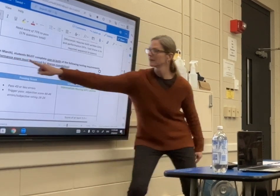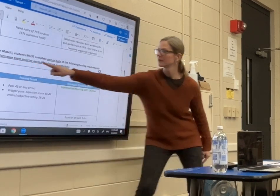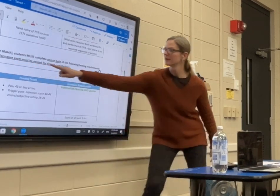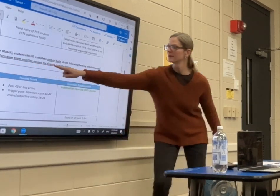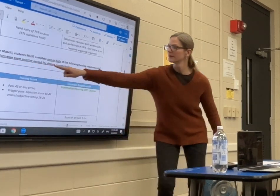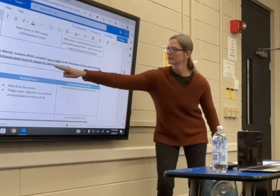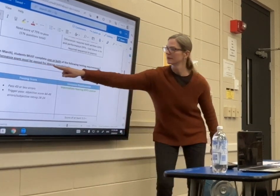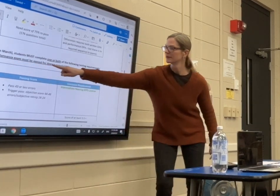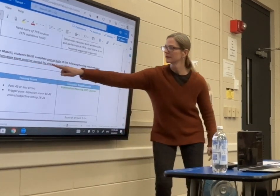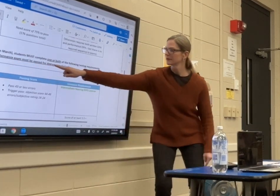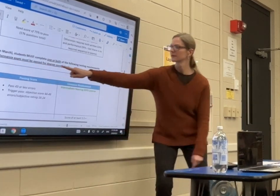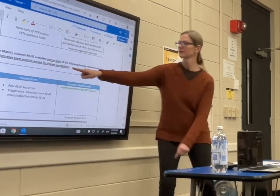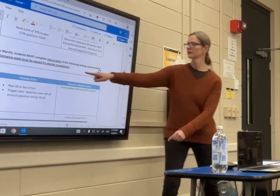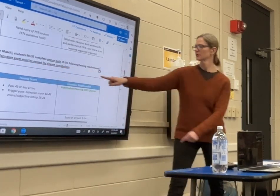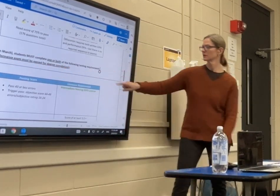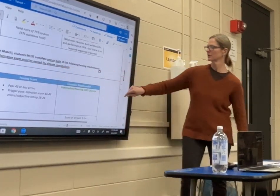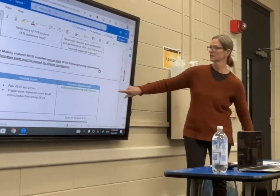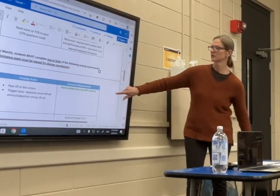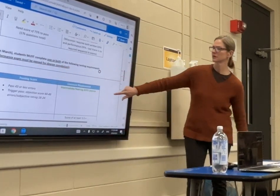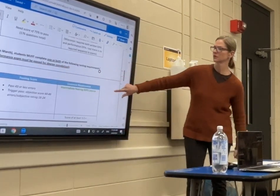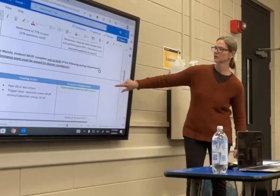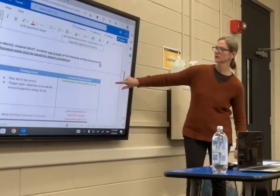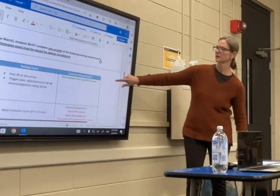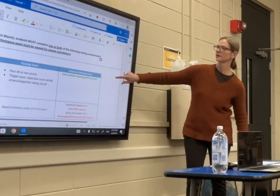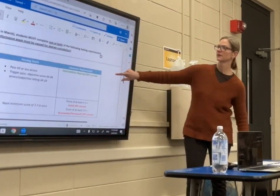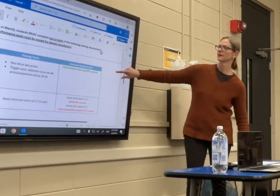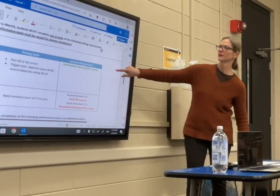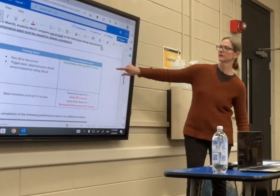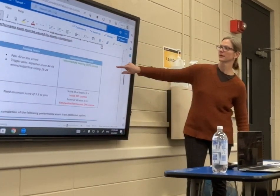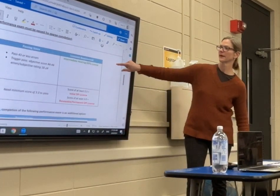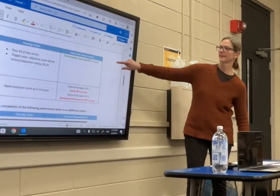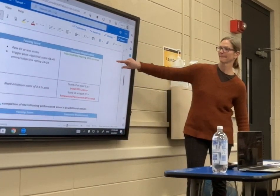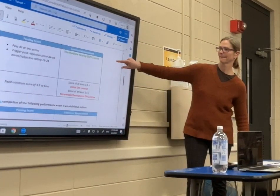exam must be passed for degree completion.